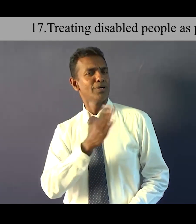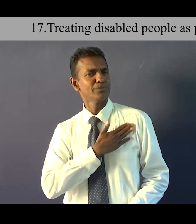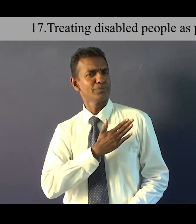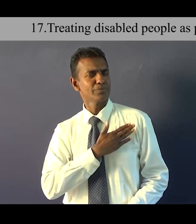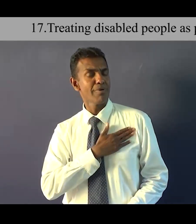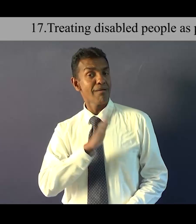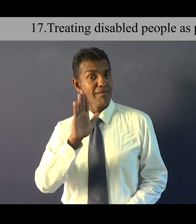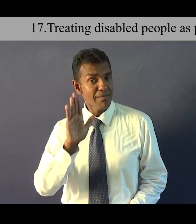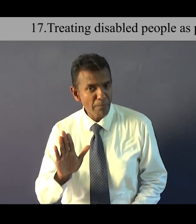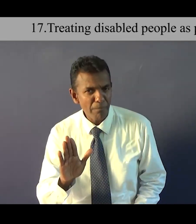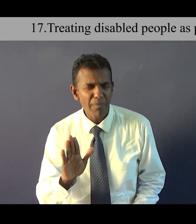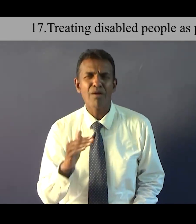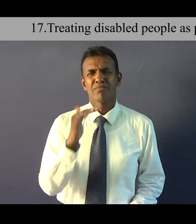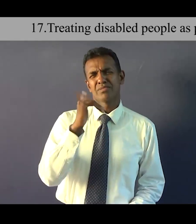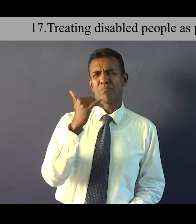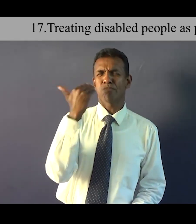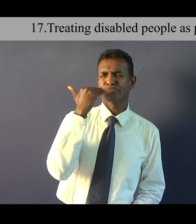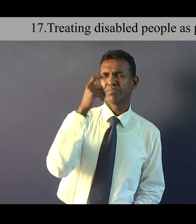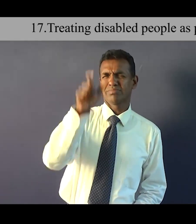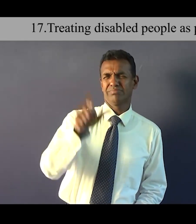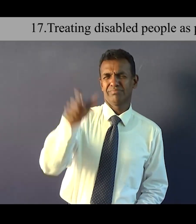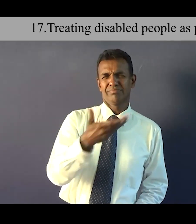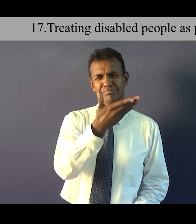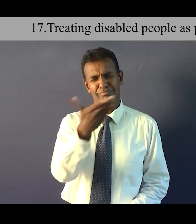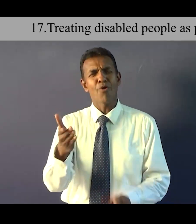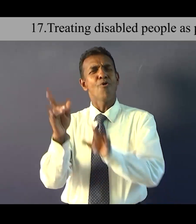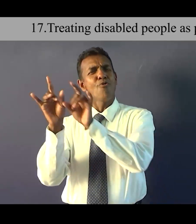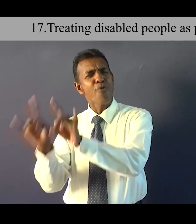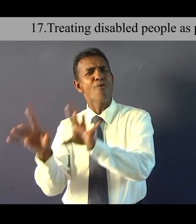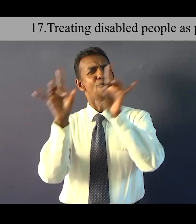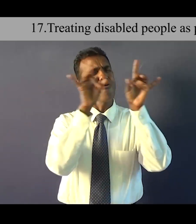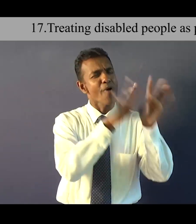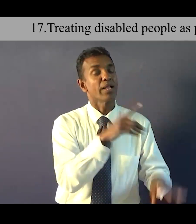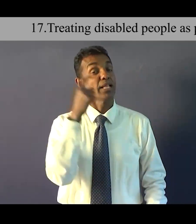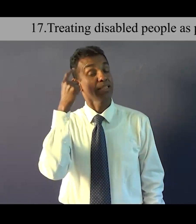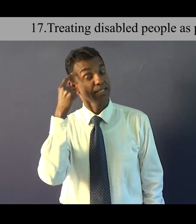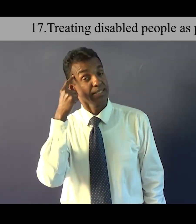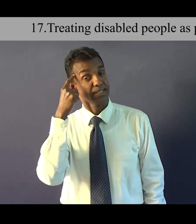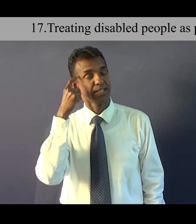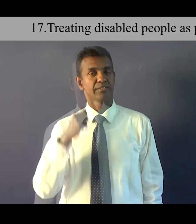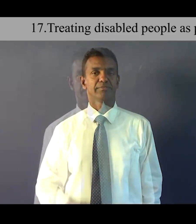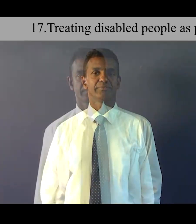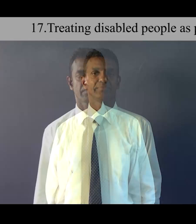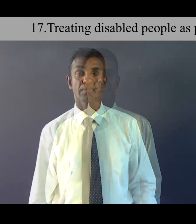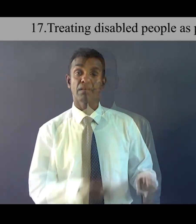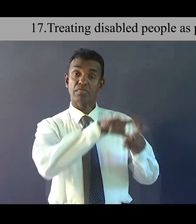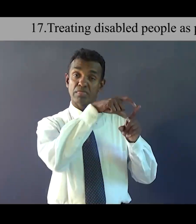and bodies are their own and must be respected the same as